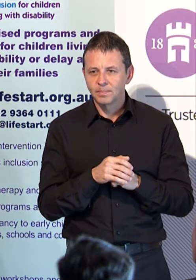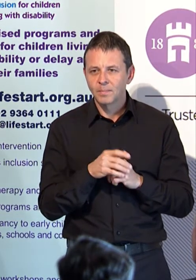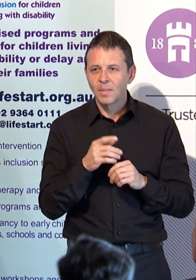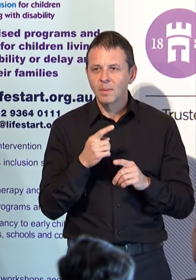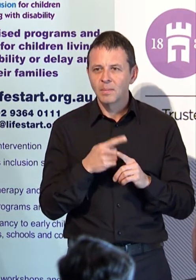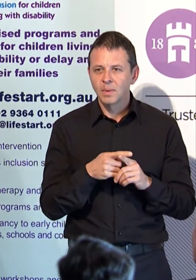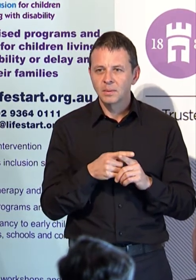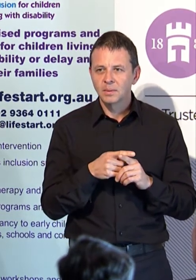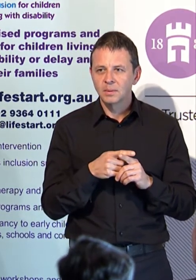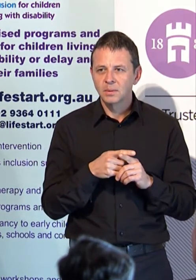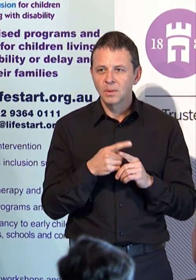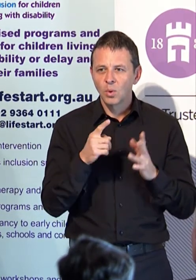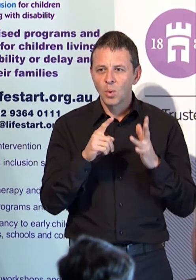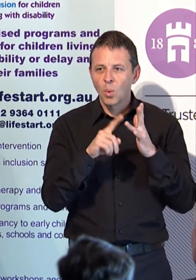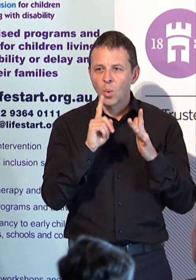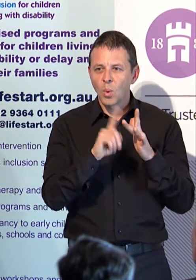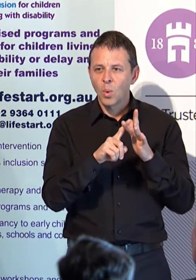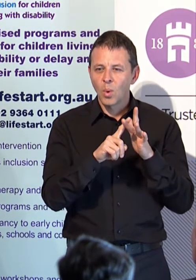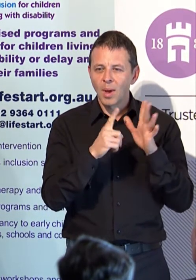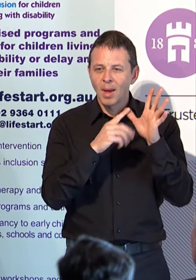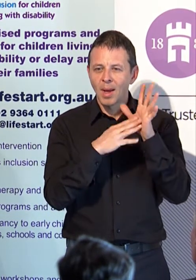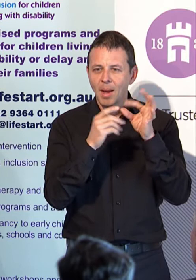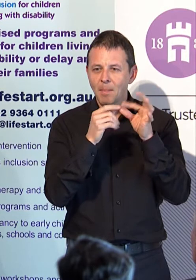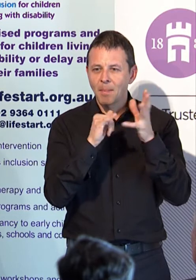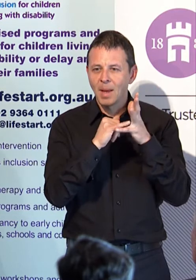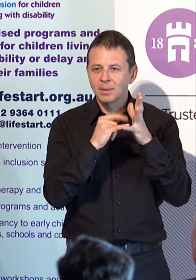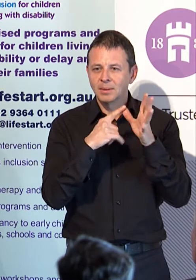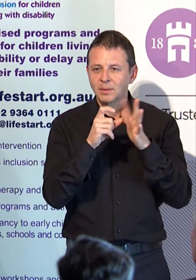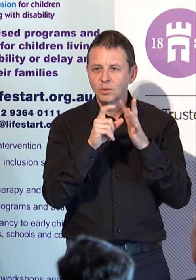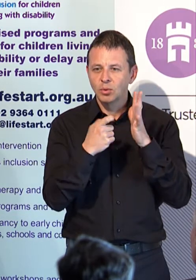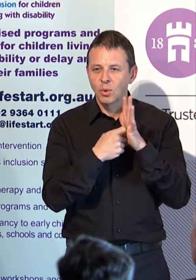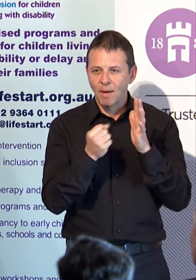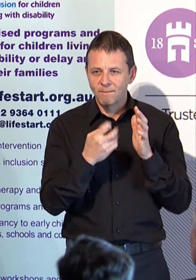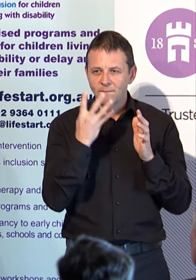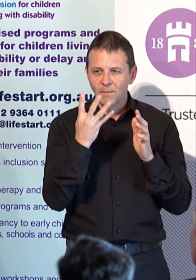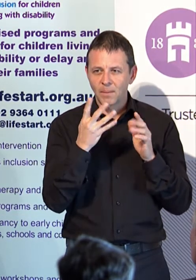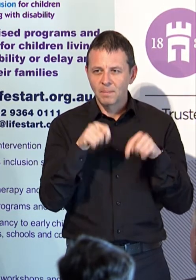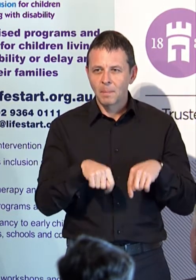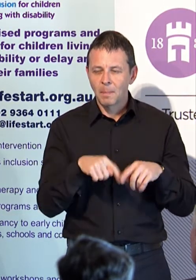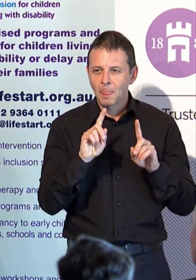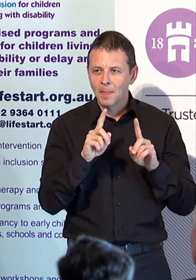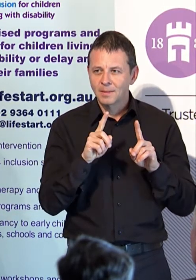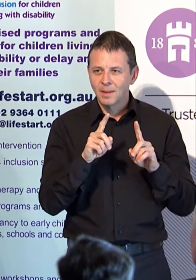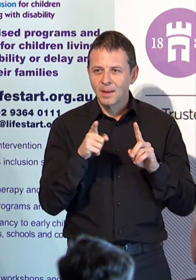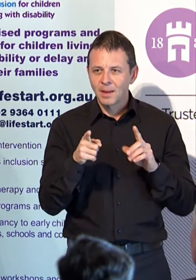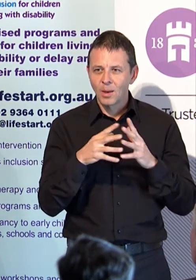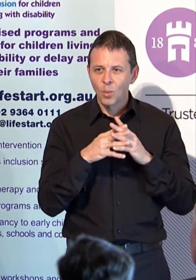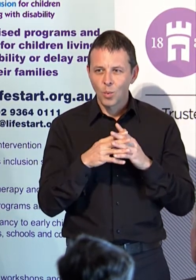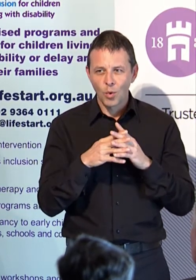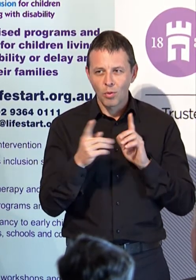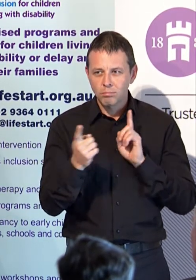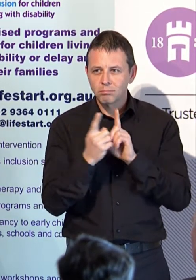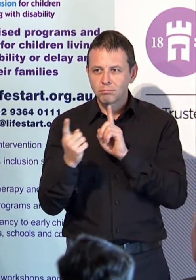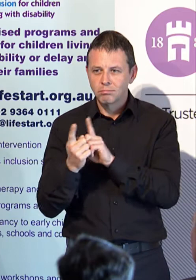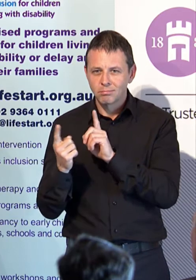to our OI ambassadors, there are 4 here today, and they're well worth going and chatting to. They're